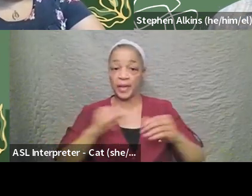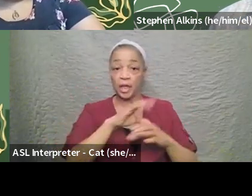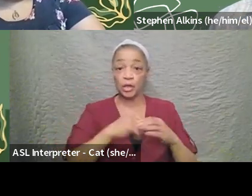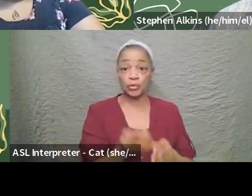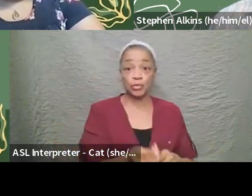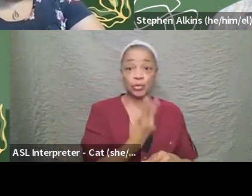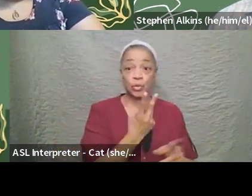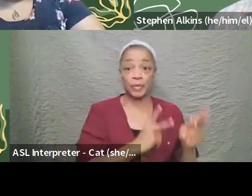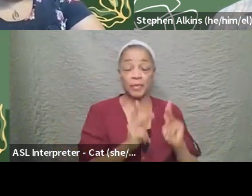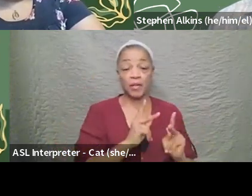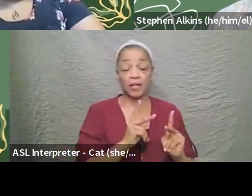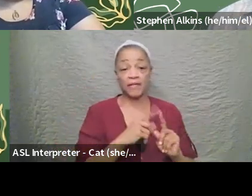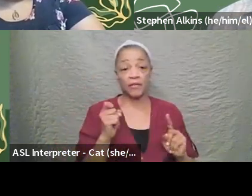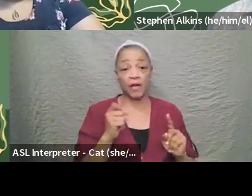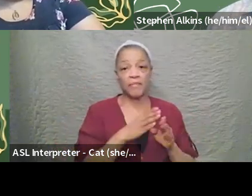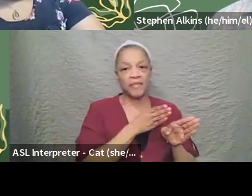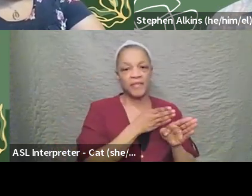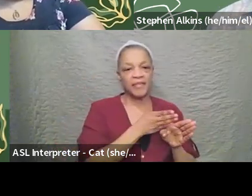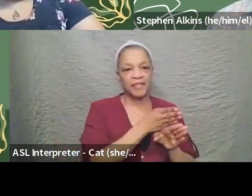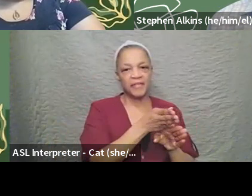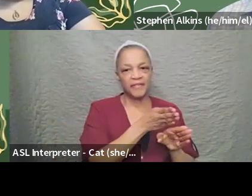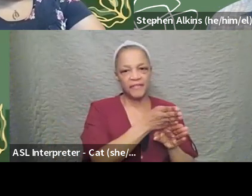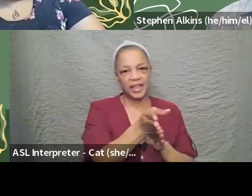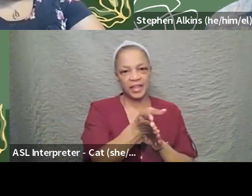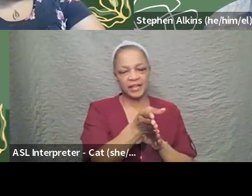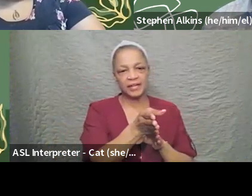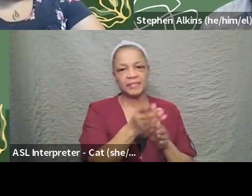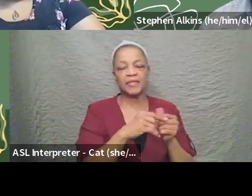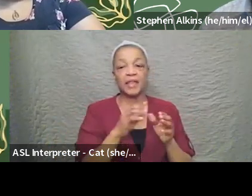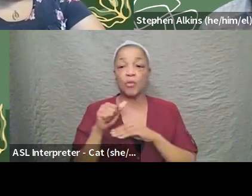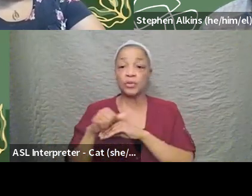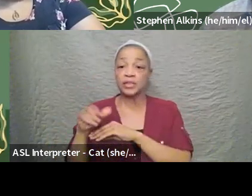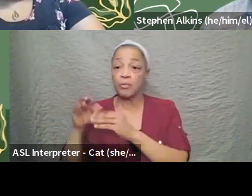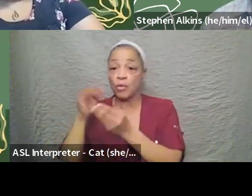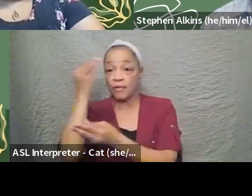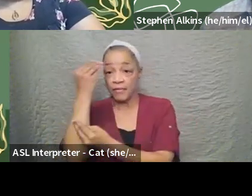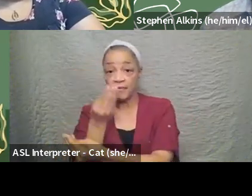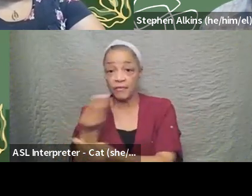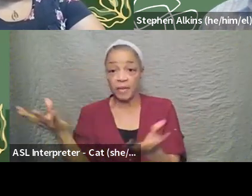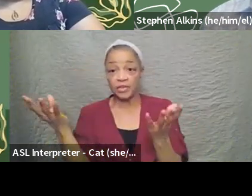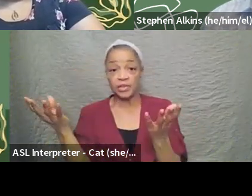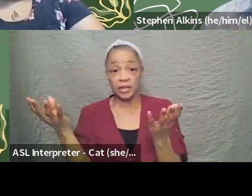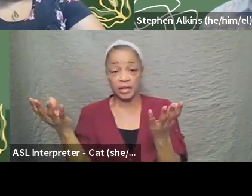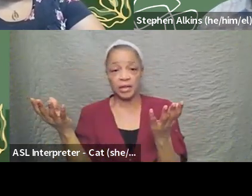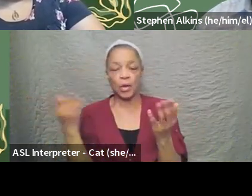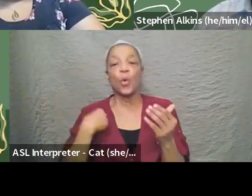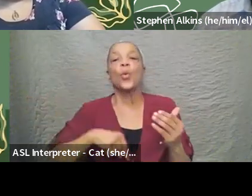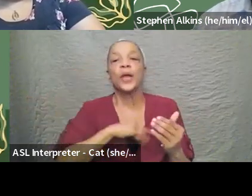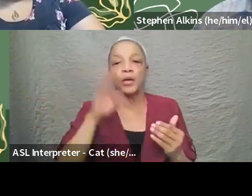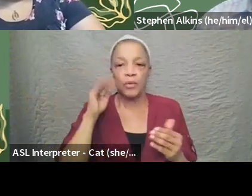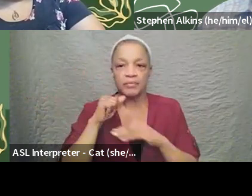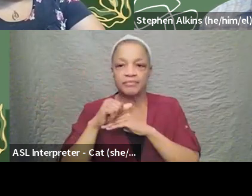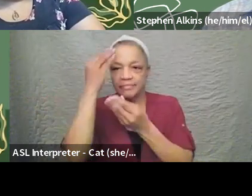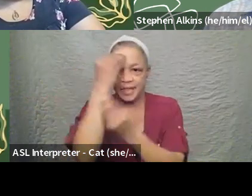people from the field. And they will be sending out more information. We'll be sending out more